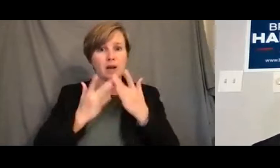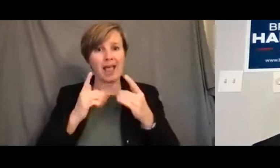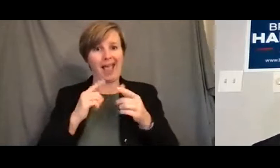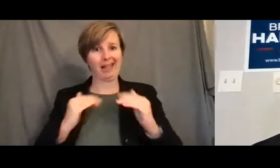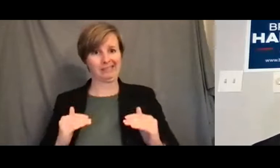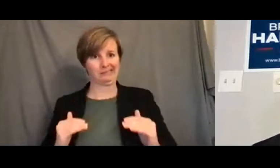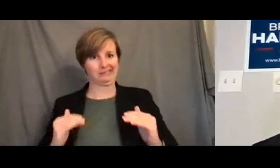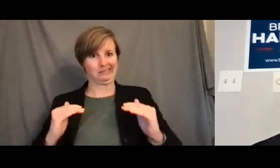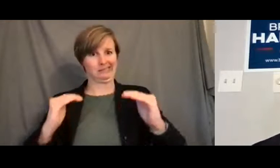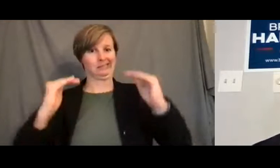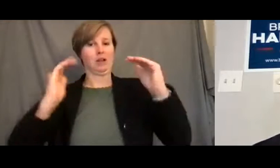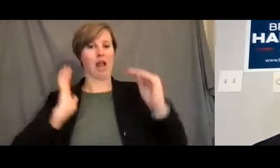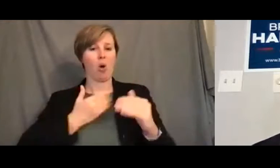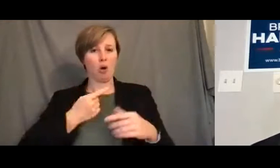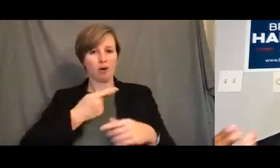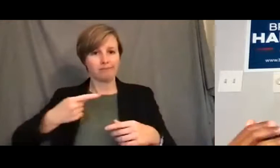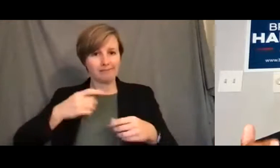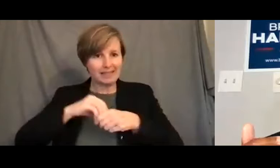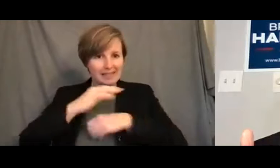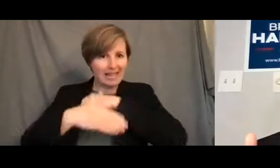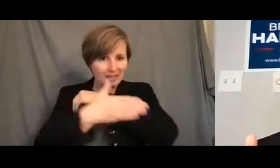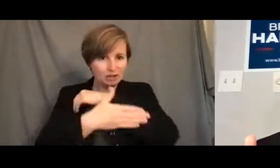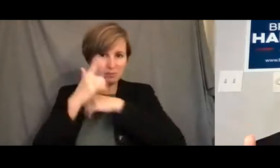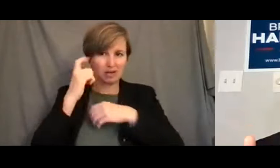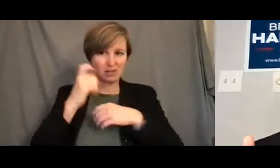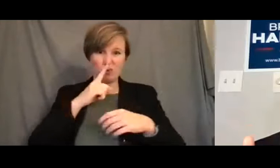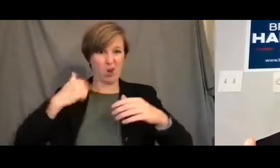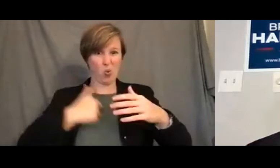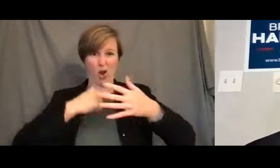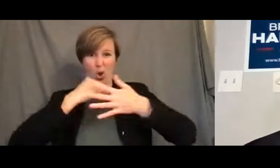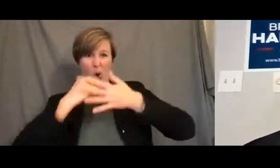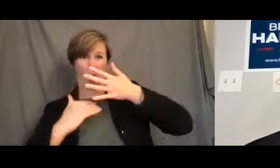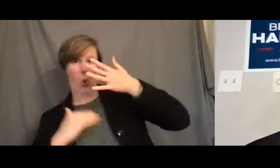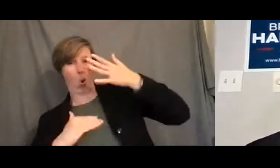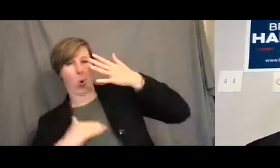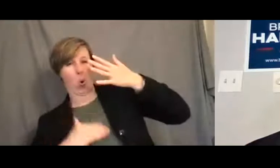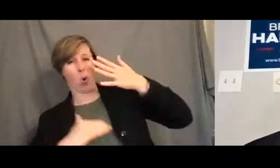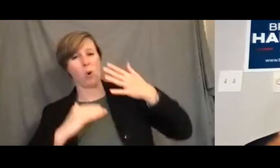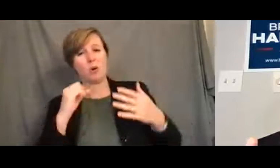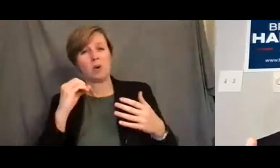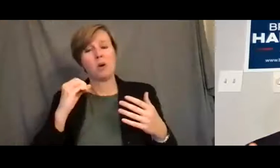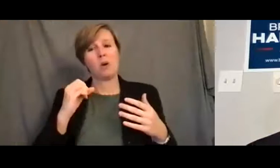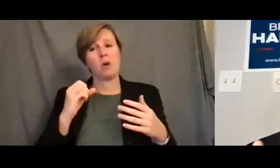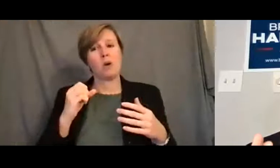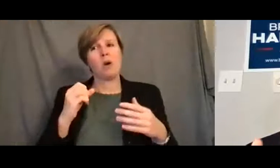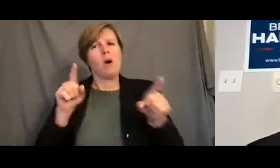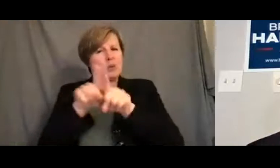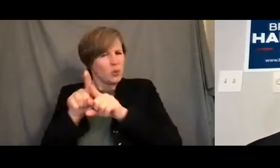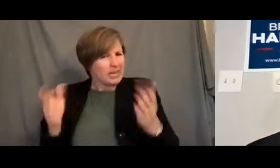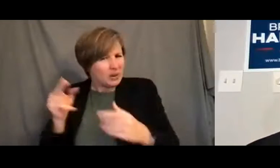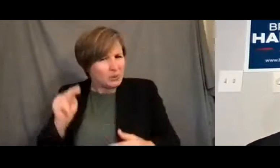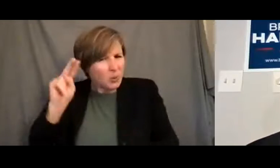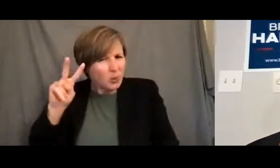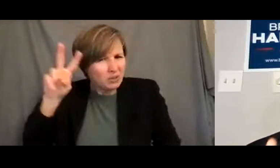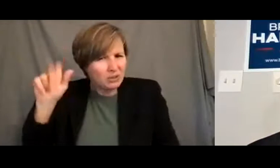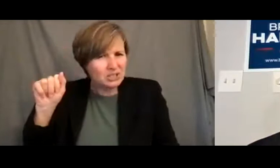for healthcare workers as far as the staffing levels. Also, here in Northern Virginia in